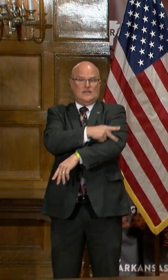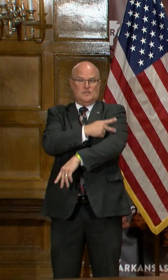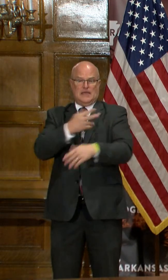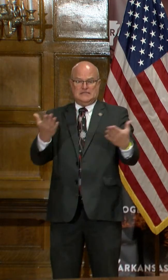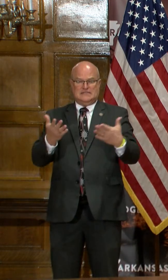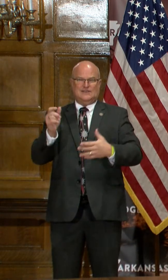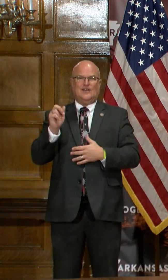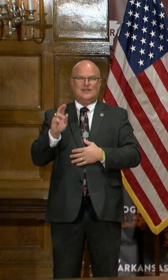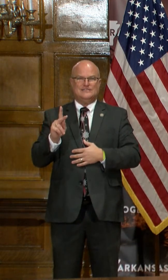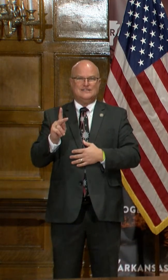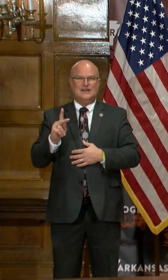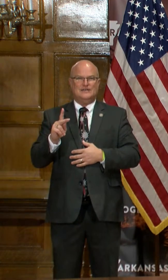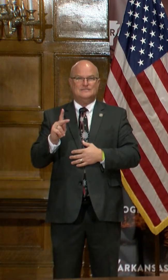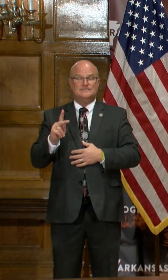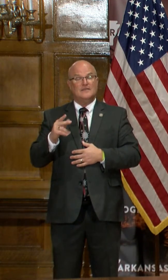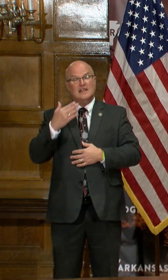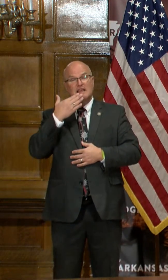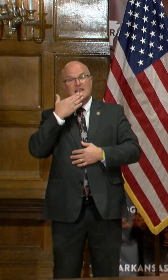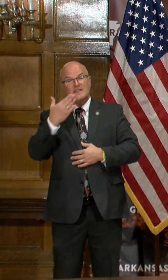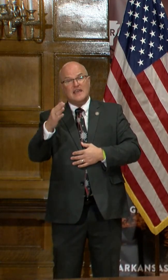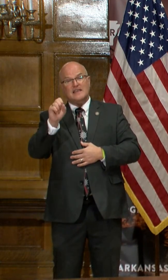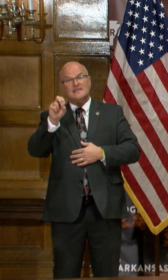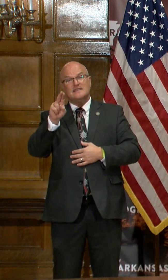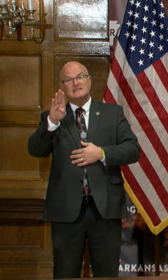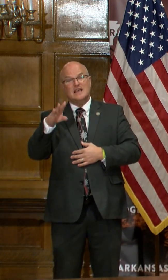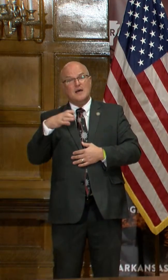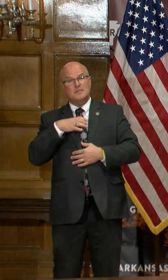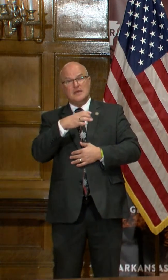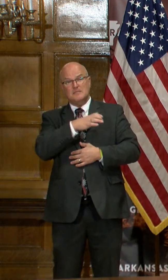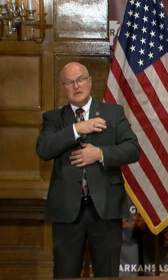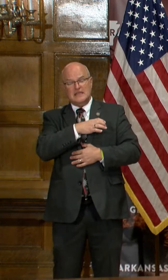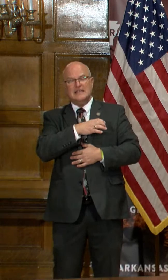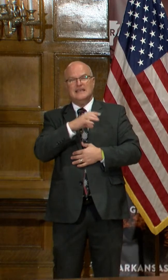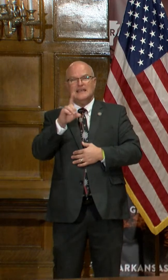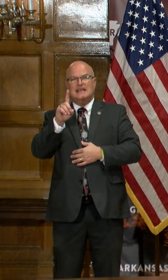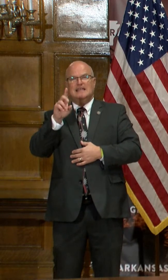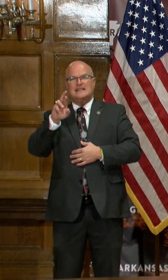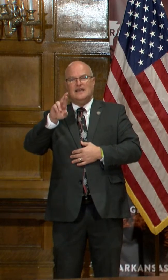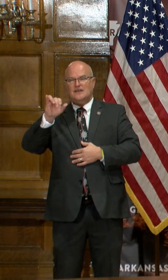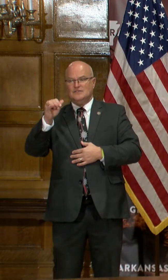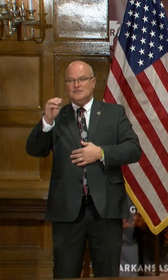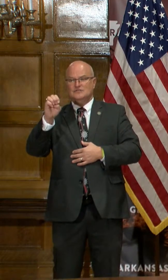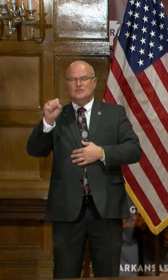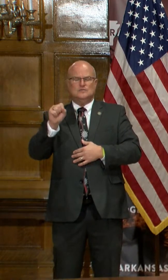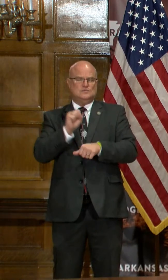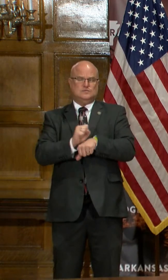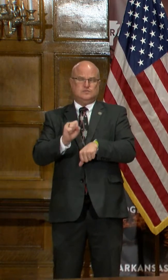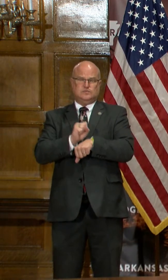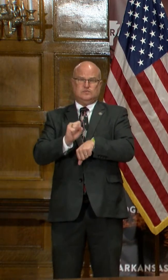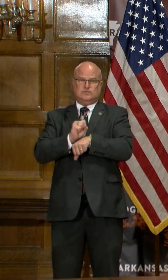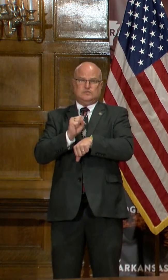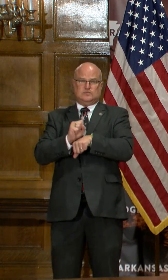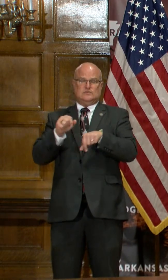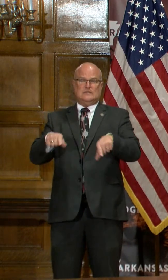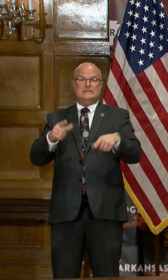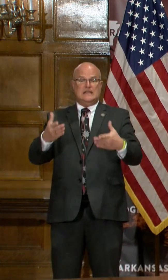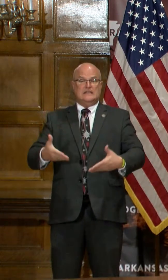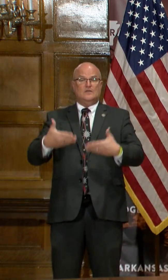So I want to thank the subcommittee members for helping to work on this, particularly Dr. Jones that's here with us today, has really done all the legwork, and